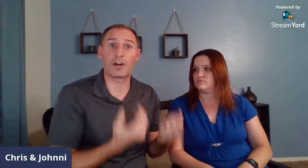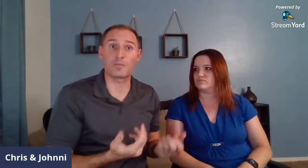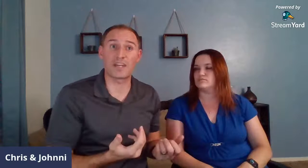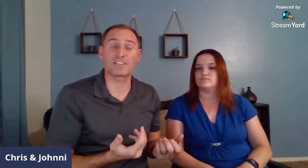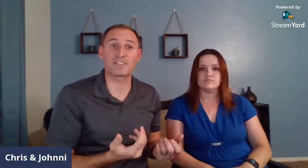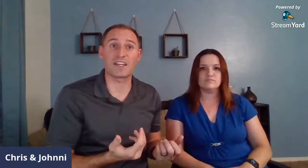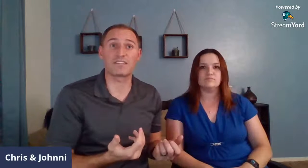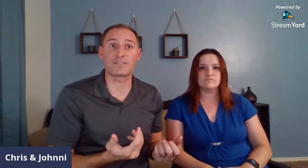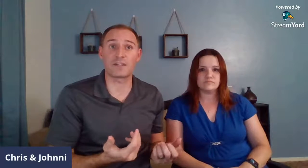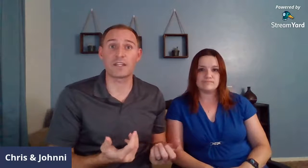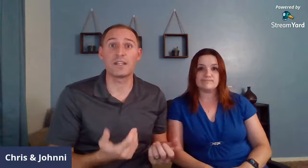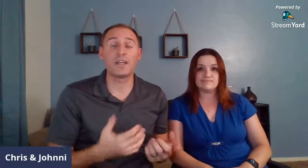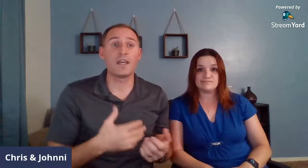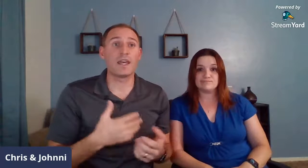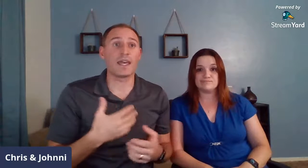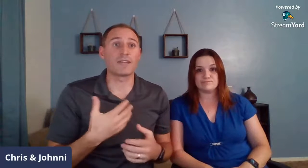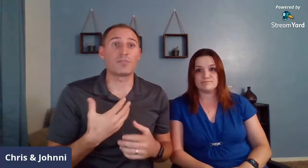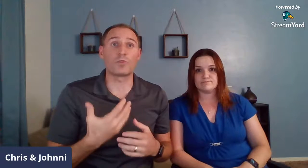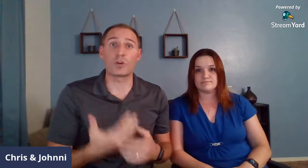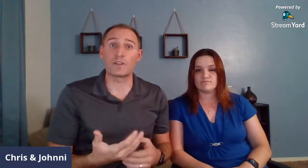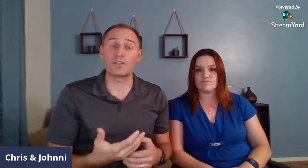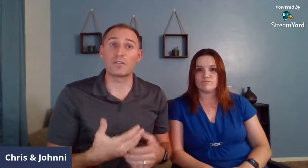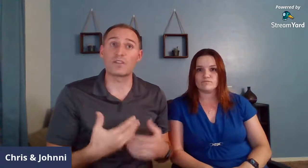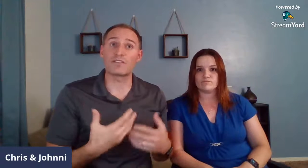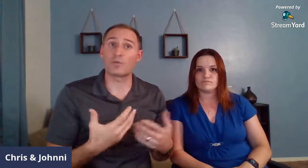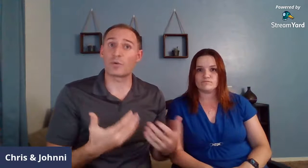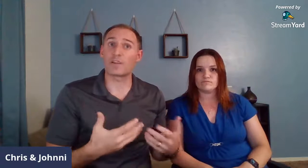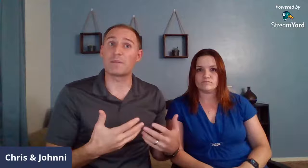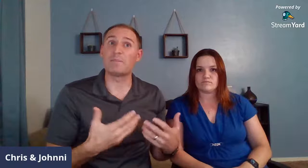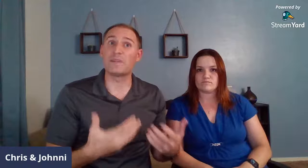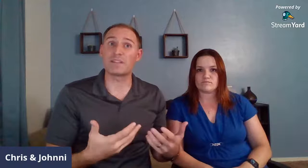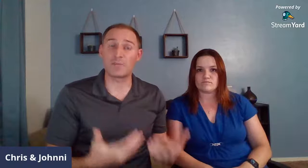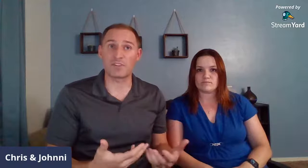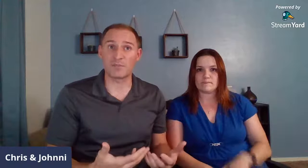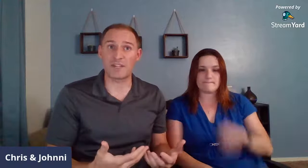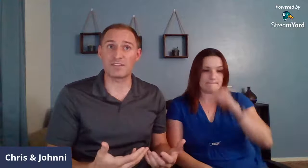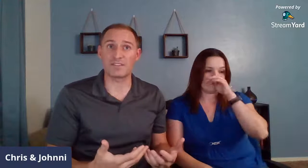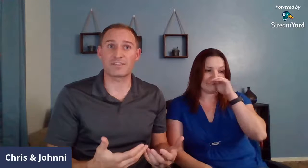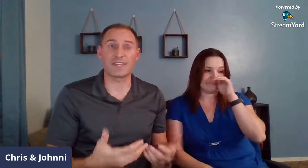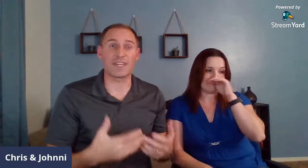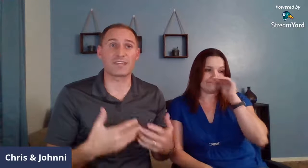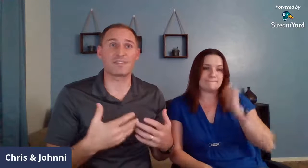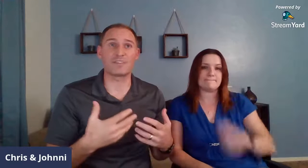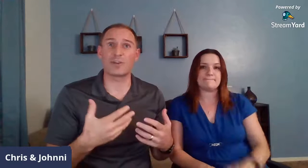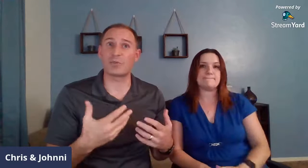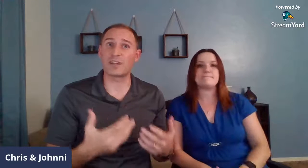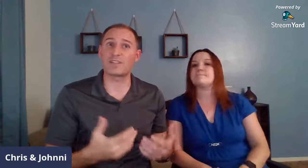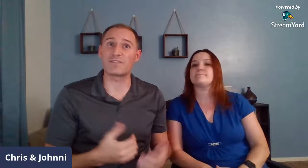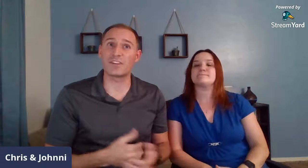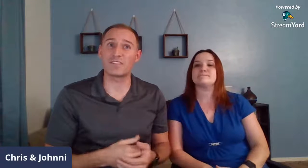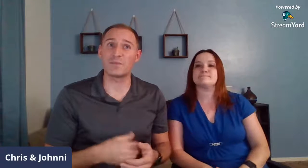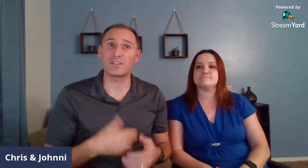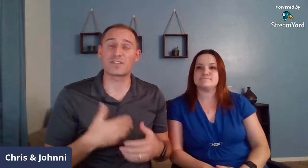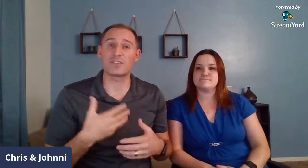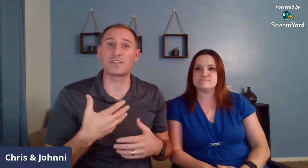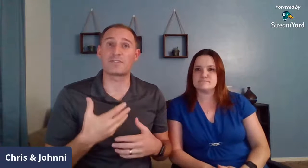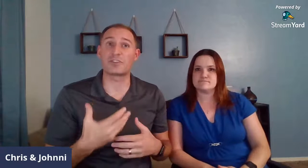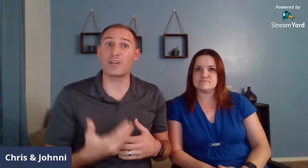arm exercises, right? And the more we do those, the more we're going to build up those muscles. And so our brain is very similar. So it craves